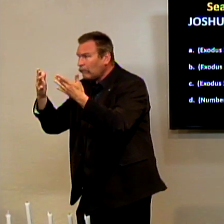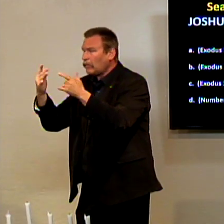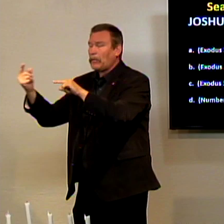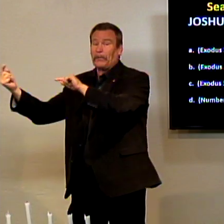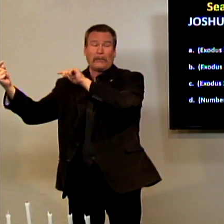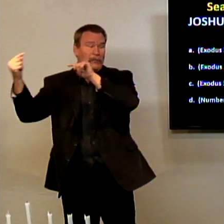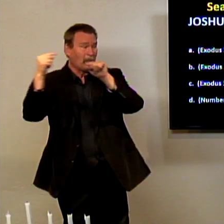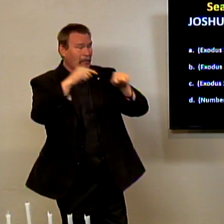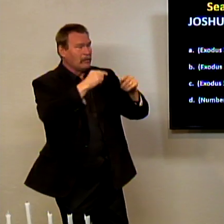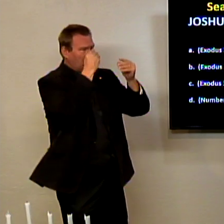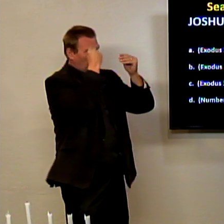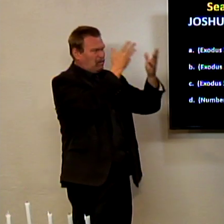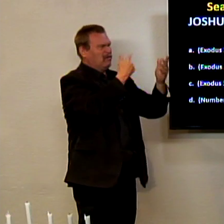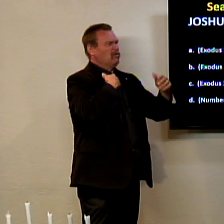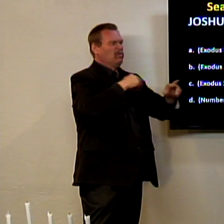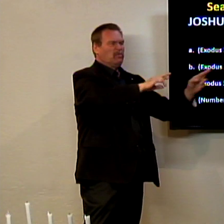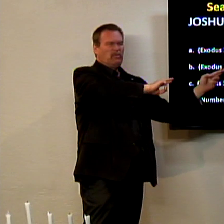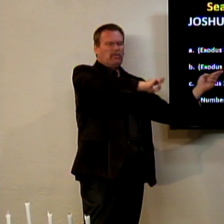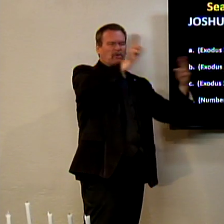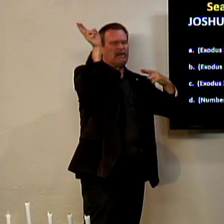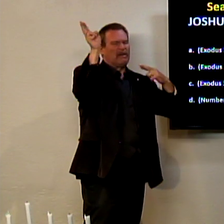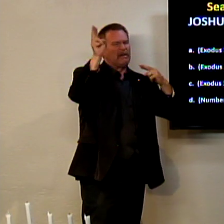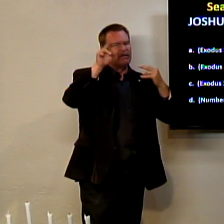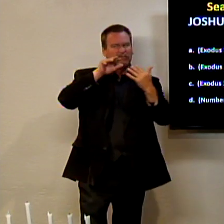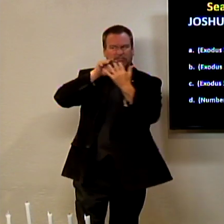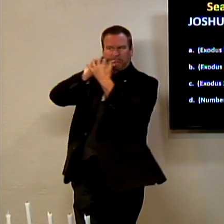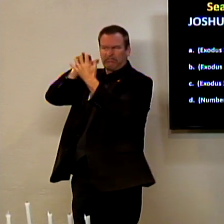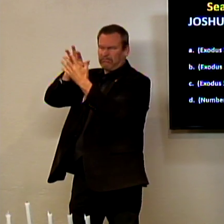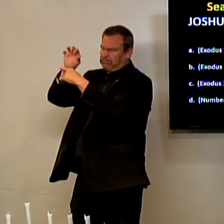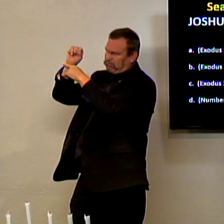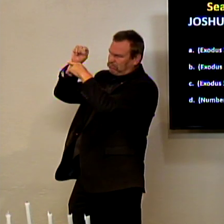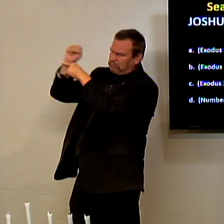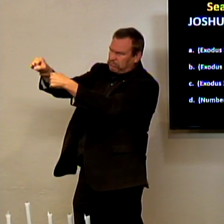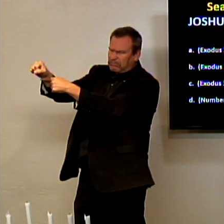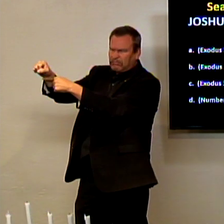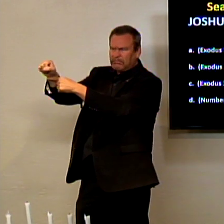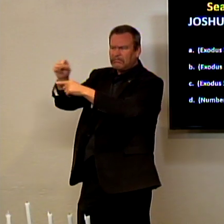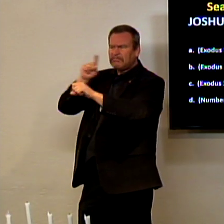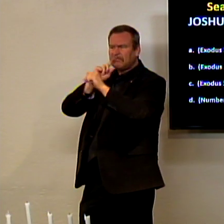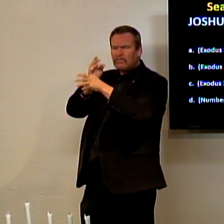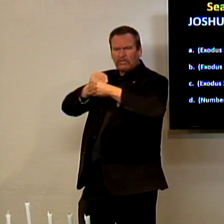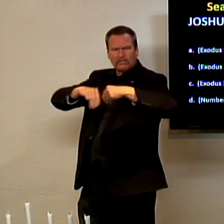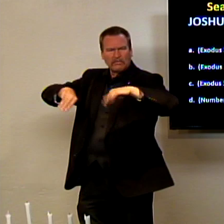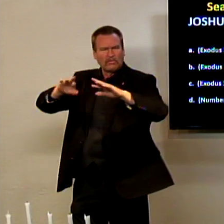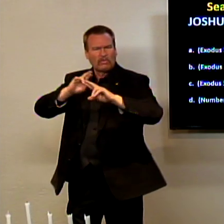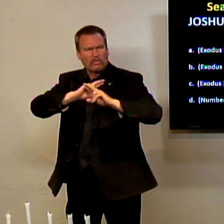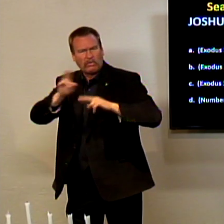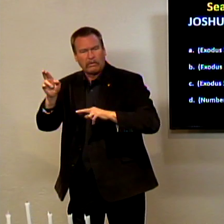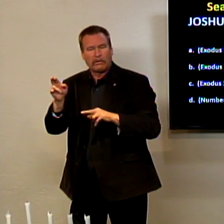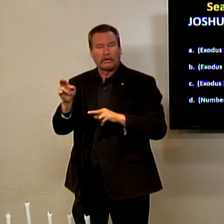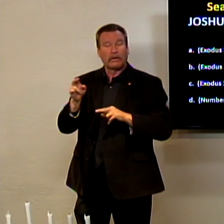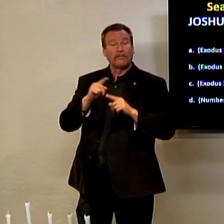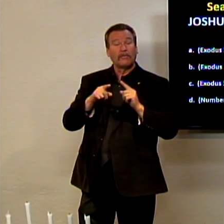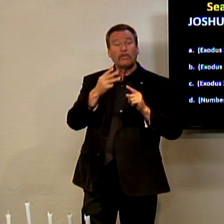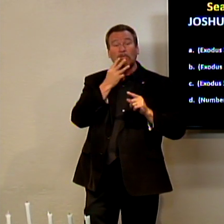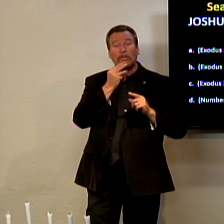they were getting ready. And so the 12 spies went in, and only 2 spies said, we're ready to go to war. We're ready to take over this promised